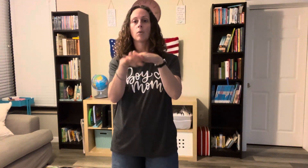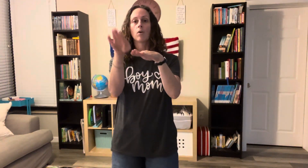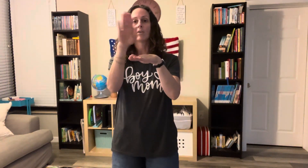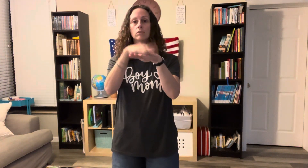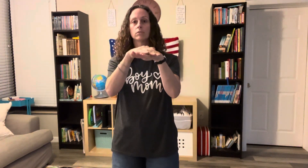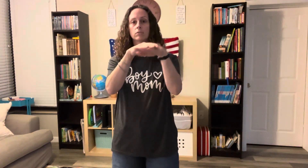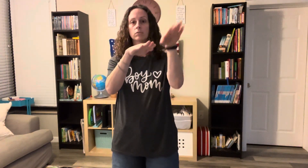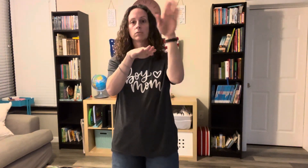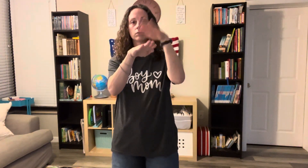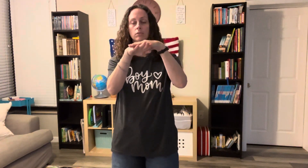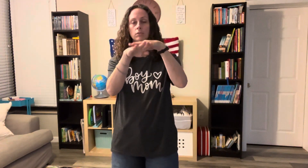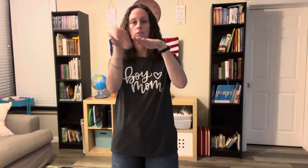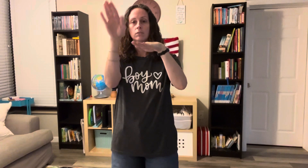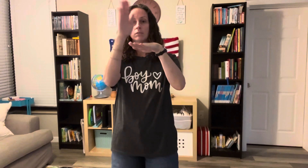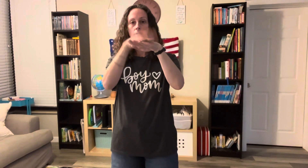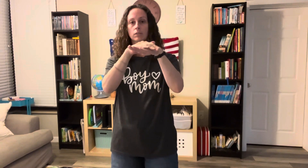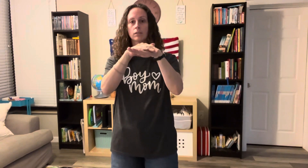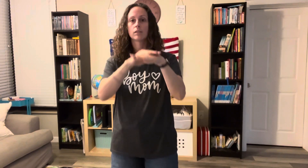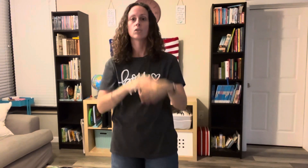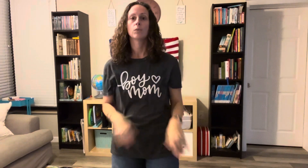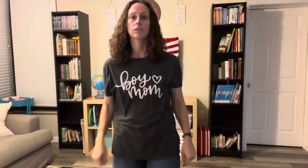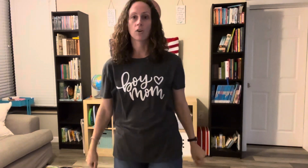wall. Let's do it with a song.